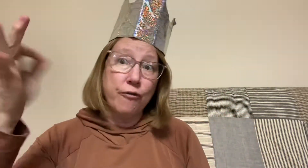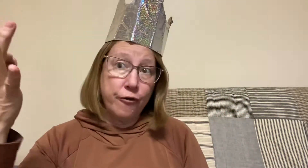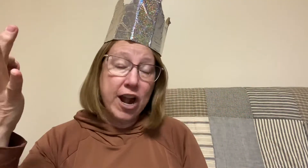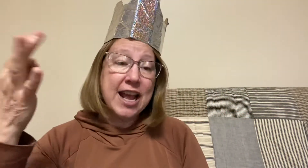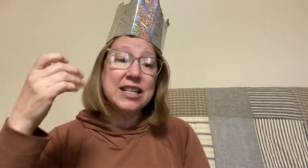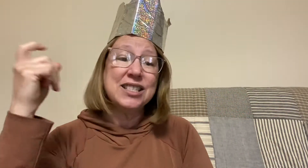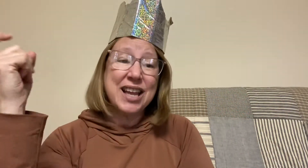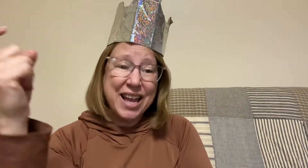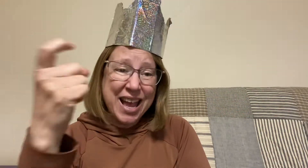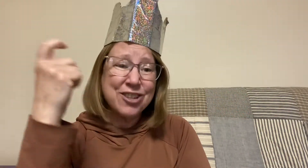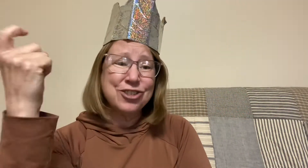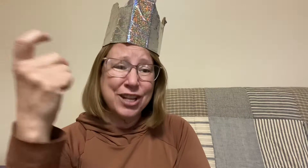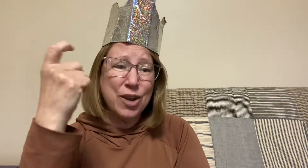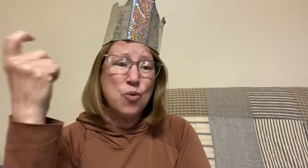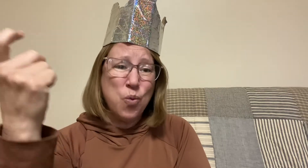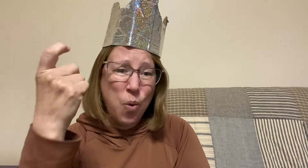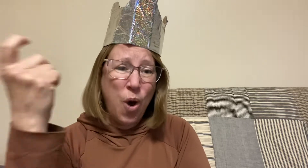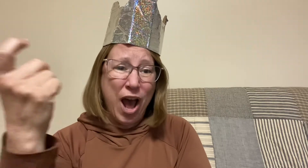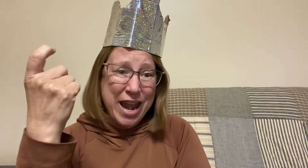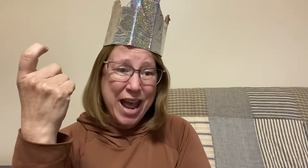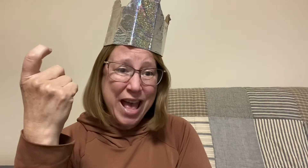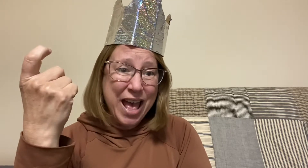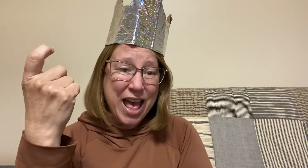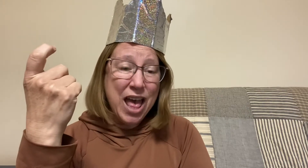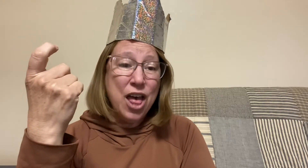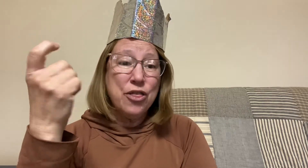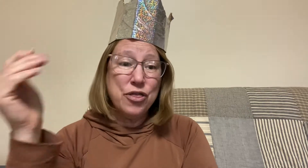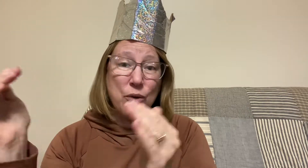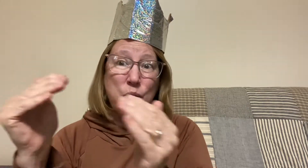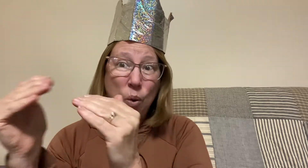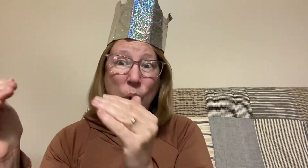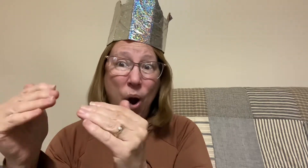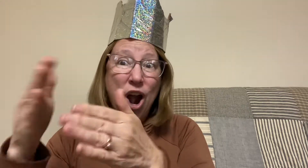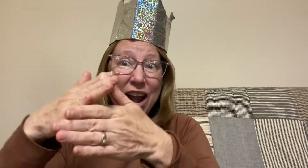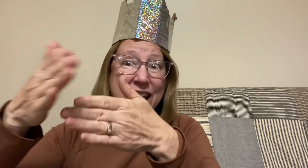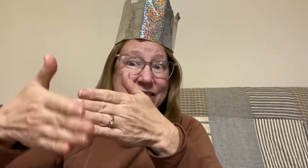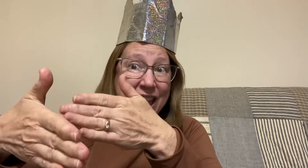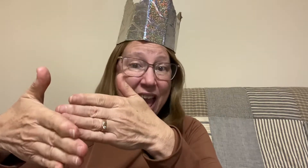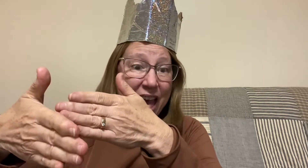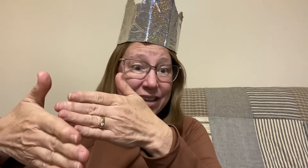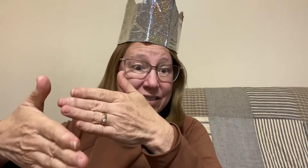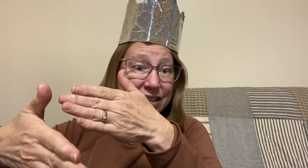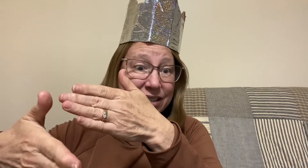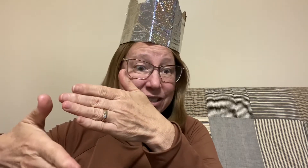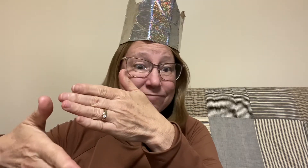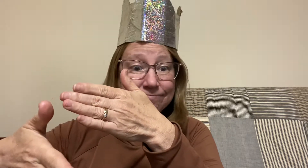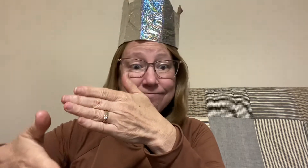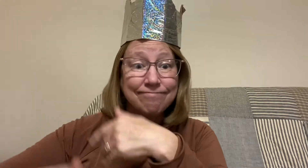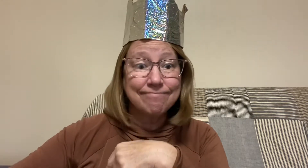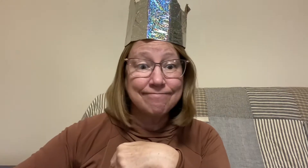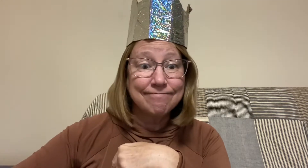could not be overpowered by the French soldiers.